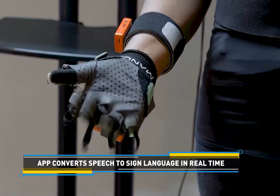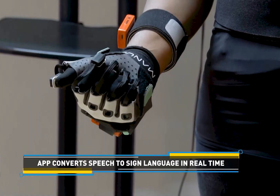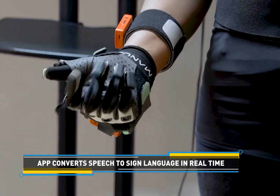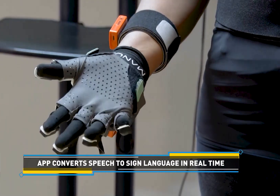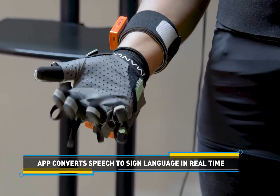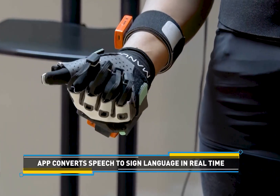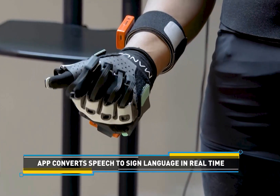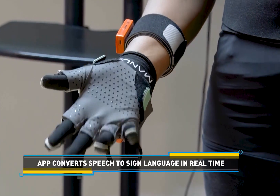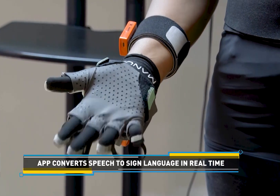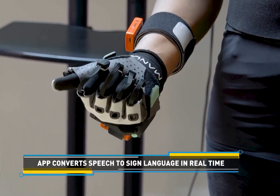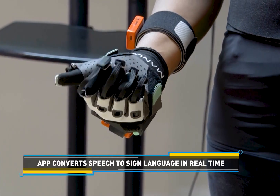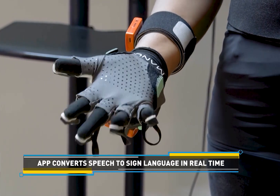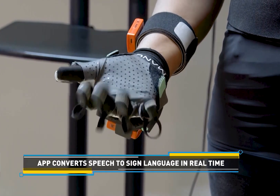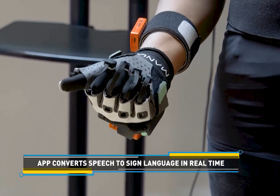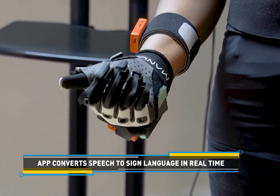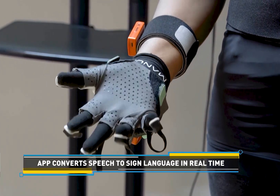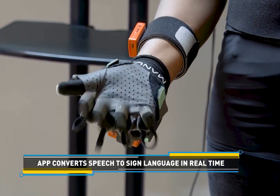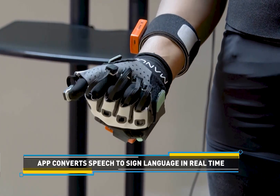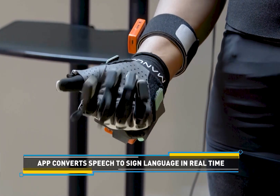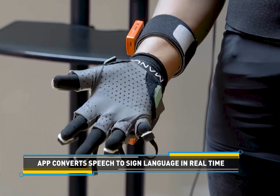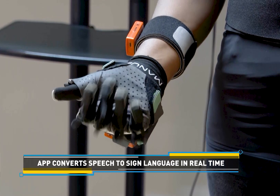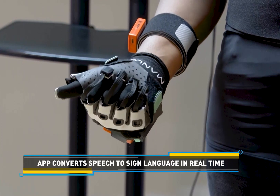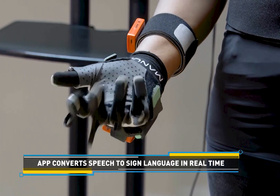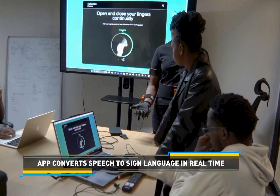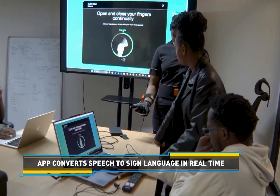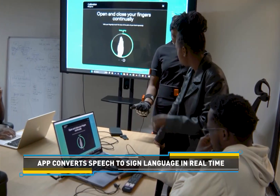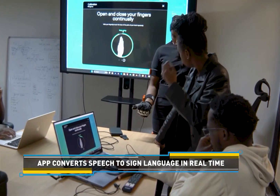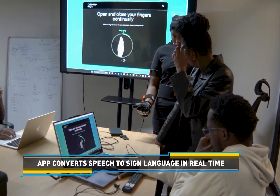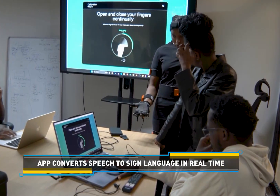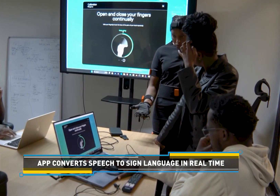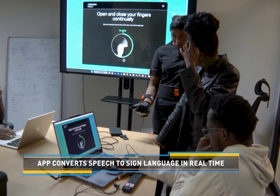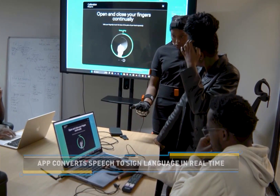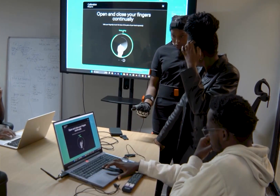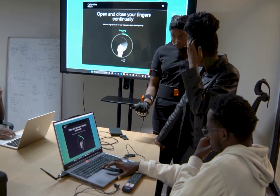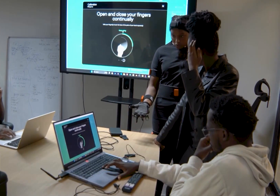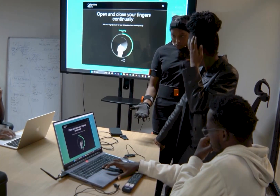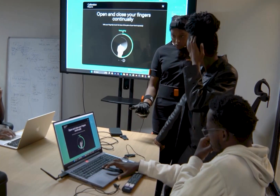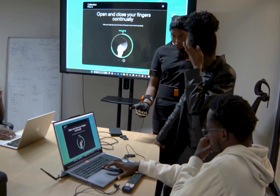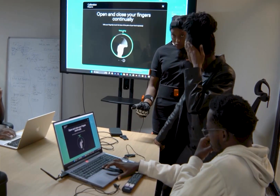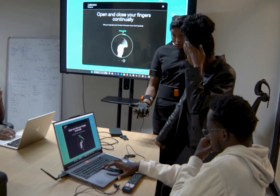The avatar that uses technologies like motion capture has been trained on and created using AI tools.